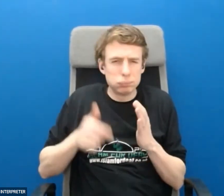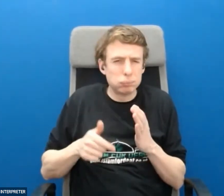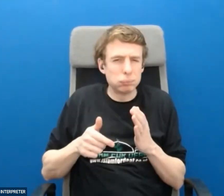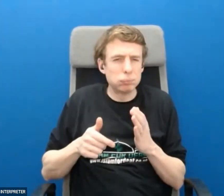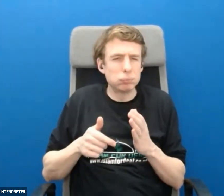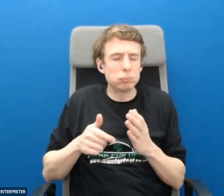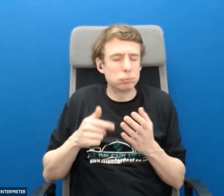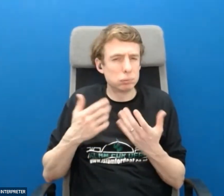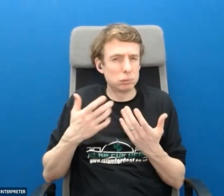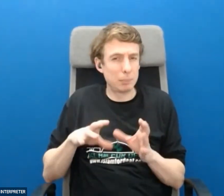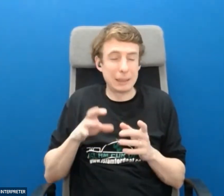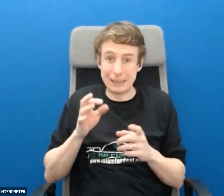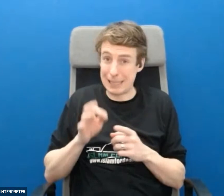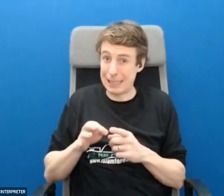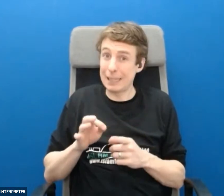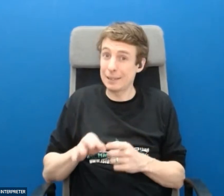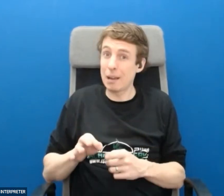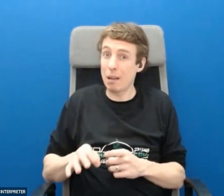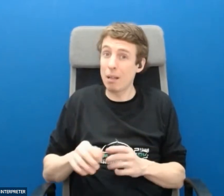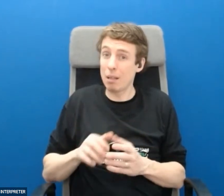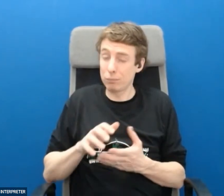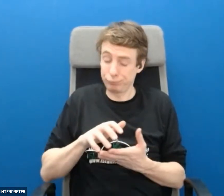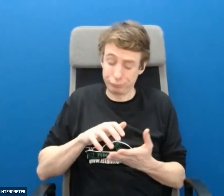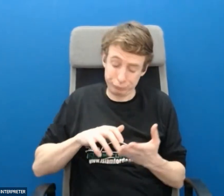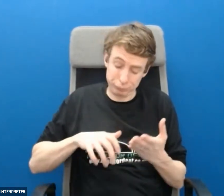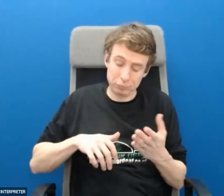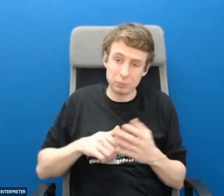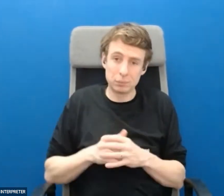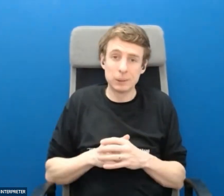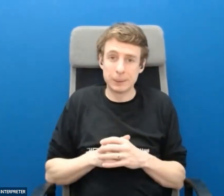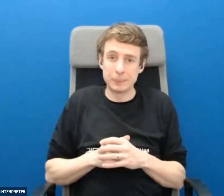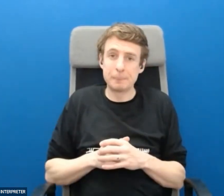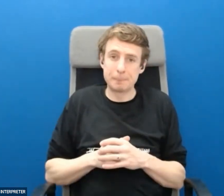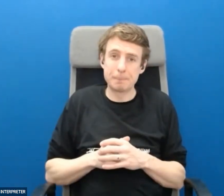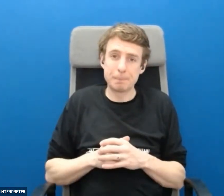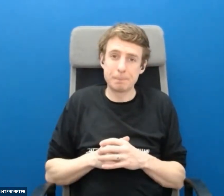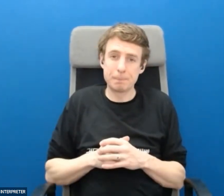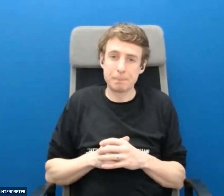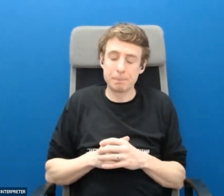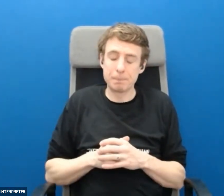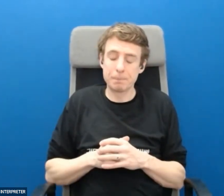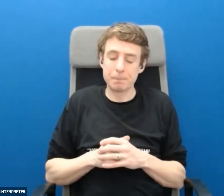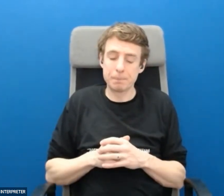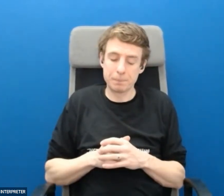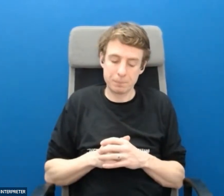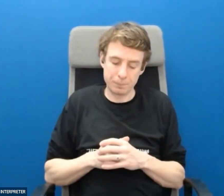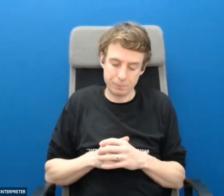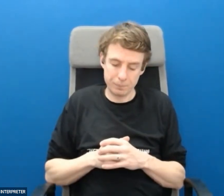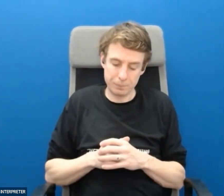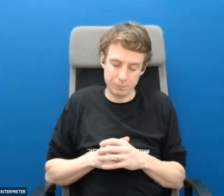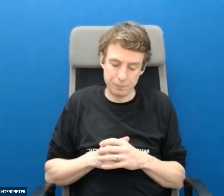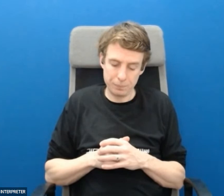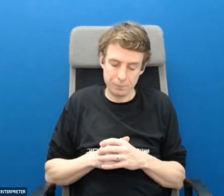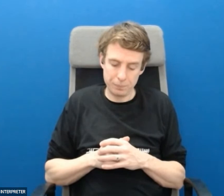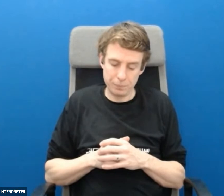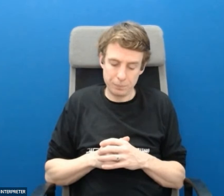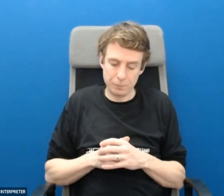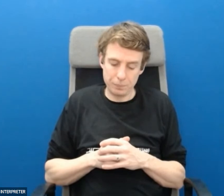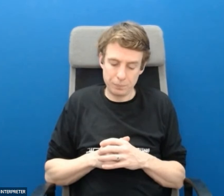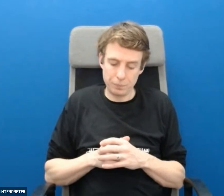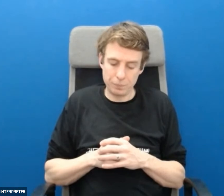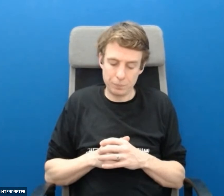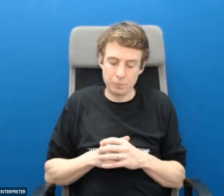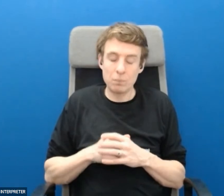quite a lot of detail about it. And in his explanation, or before his explanation of this book, there were a number of